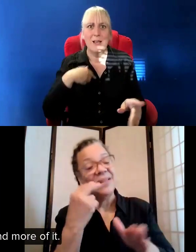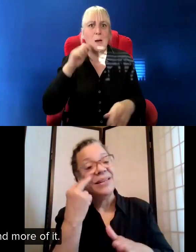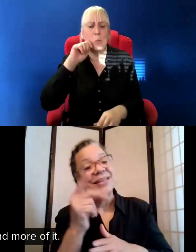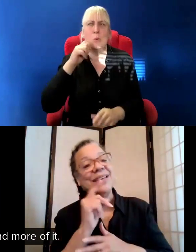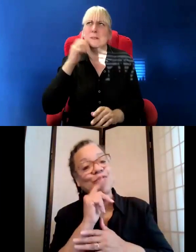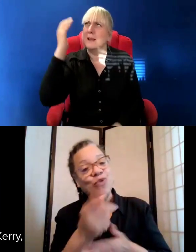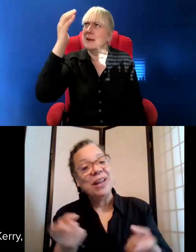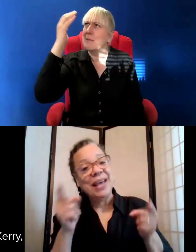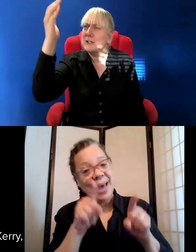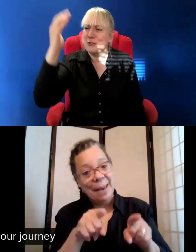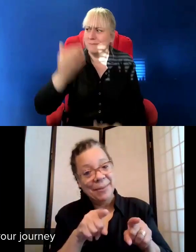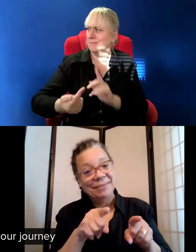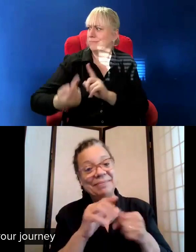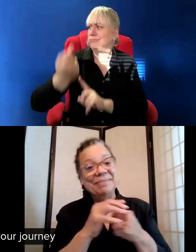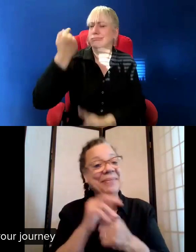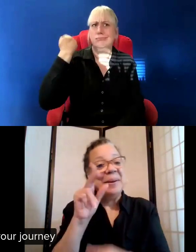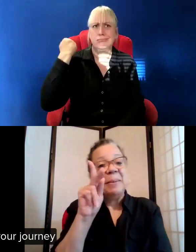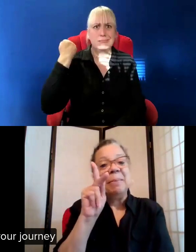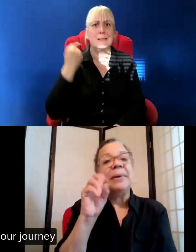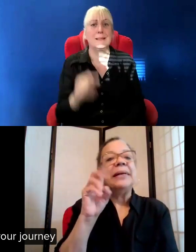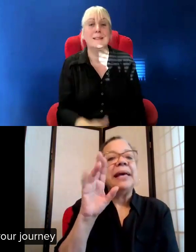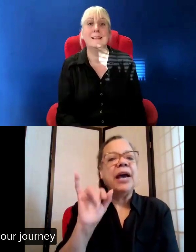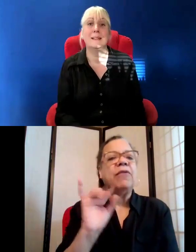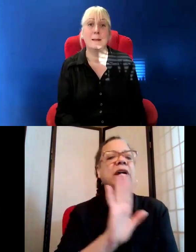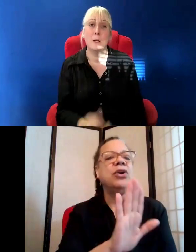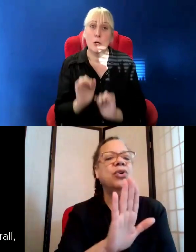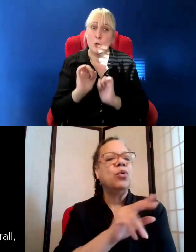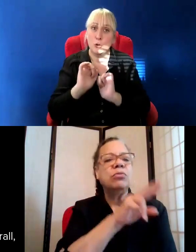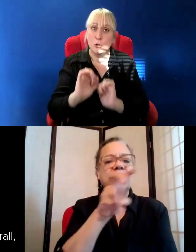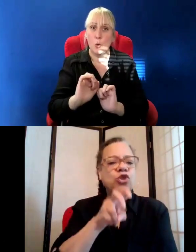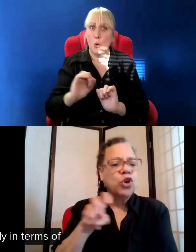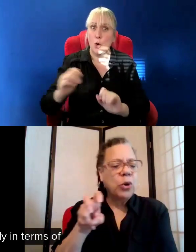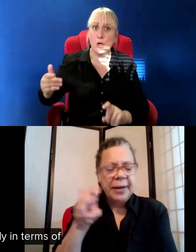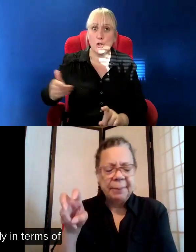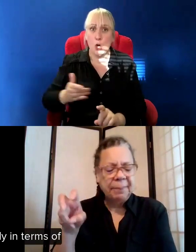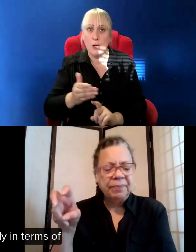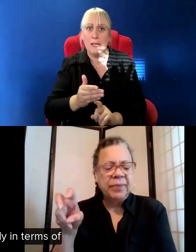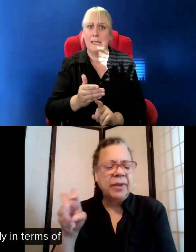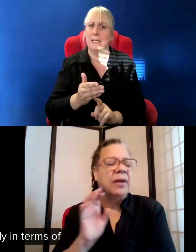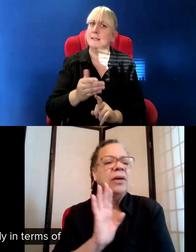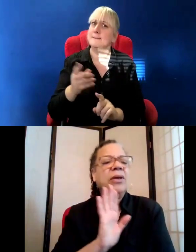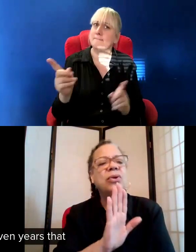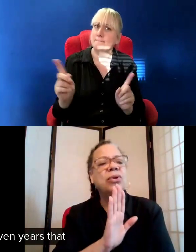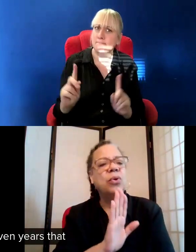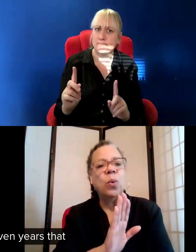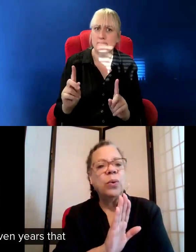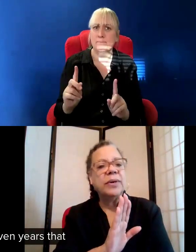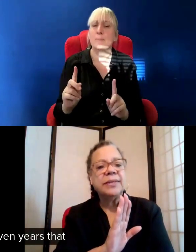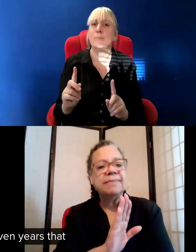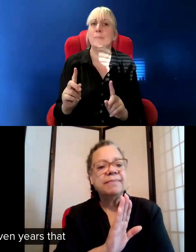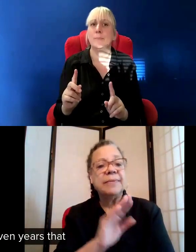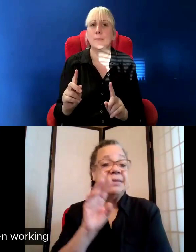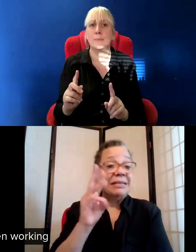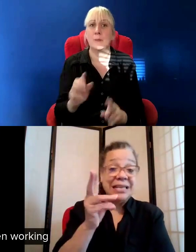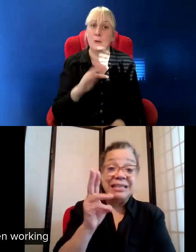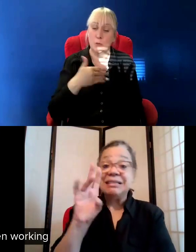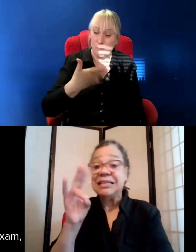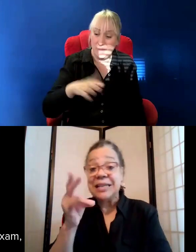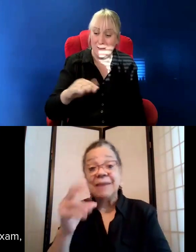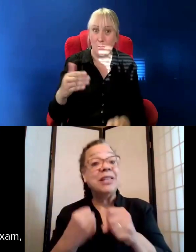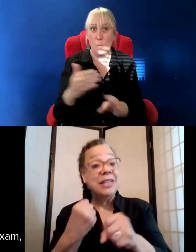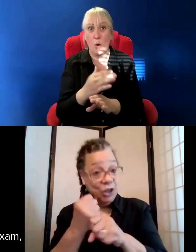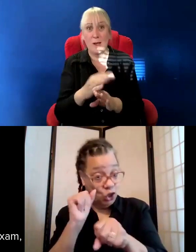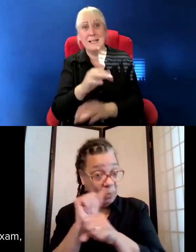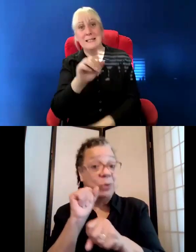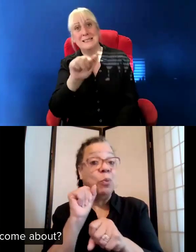more of it. But Kerry, in terms of your journey overall, but particularly in terms of the 6 and 7 years that you've been working